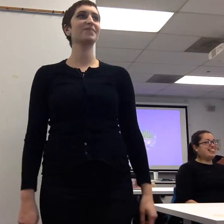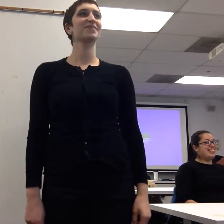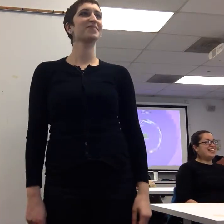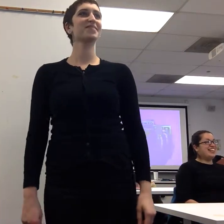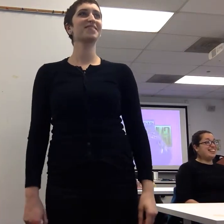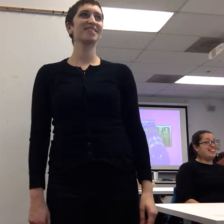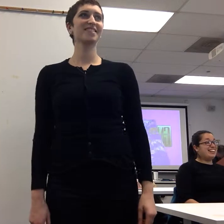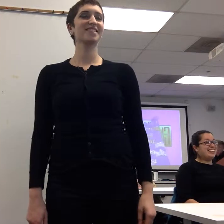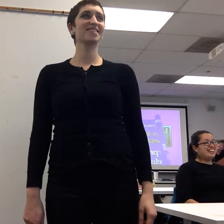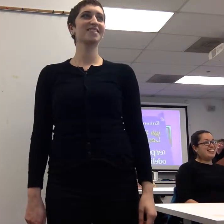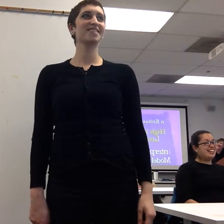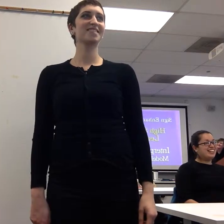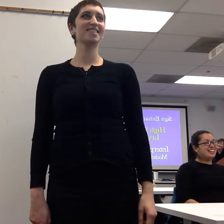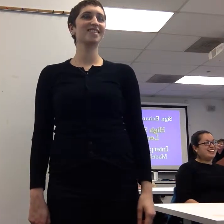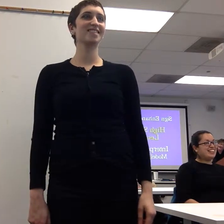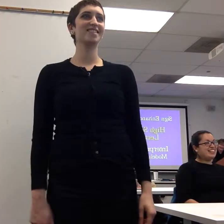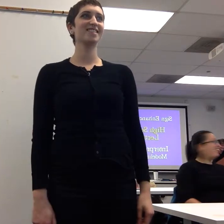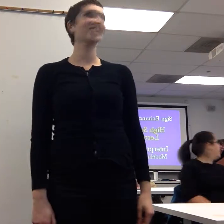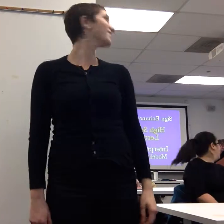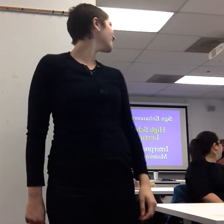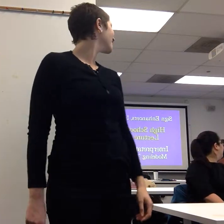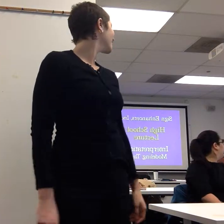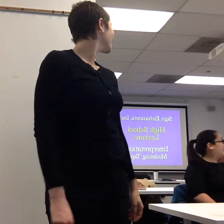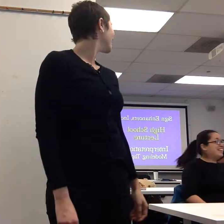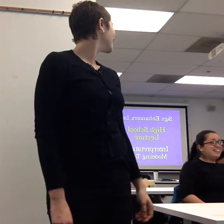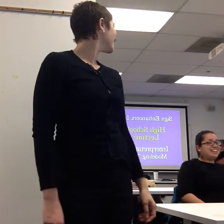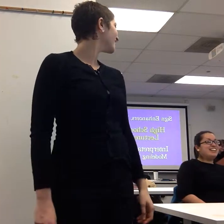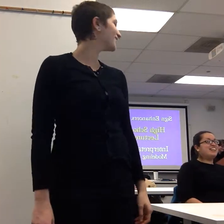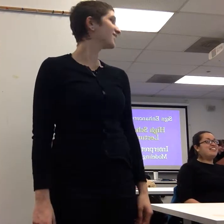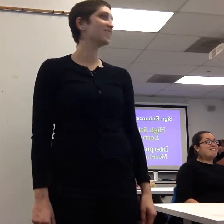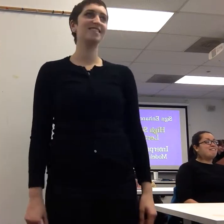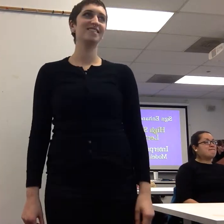I have to dance to this. Absolutely right.